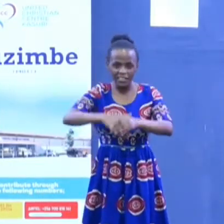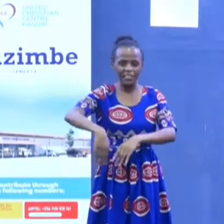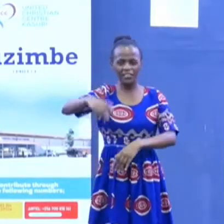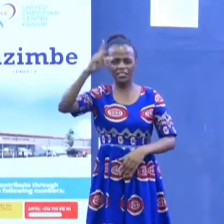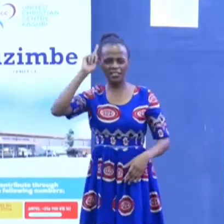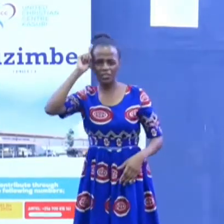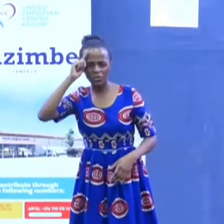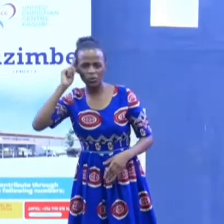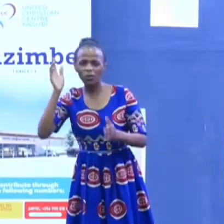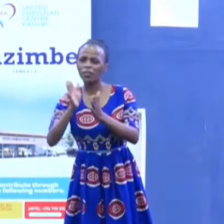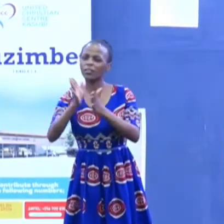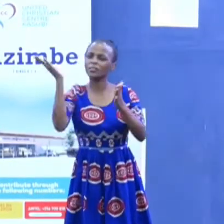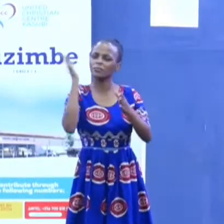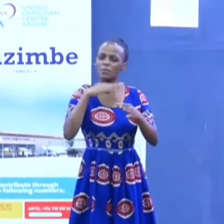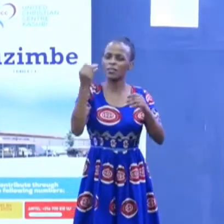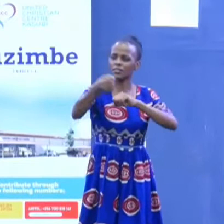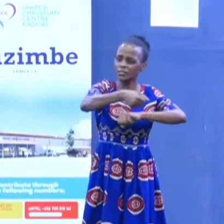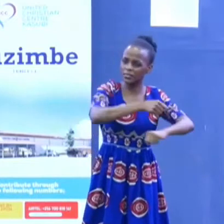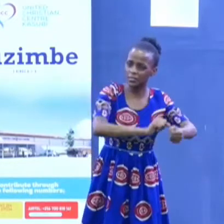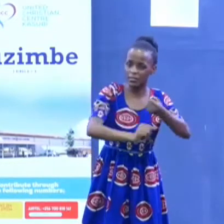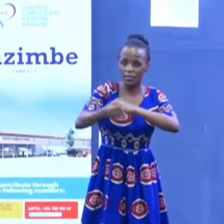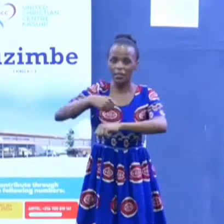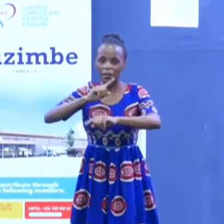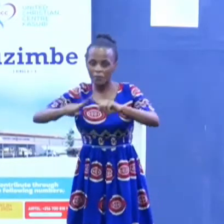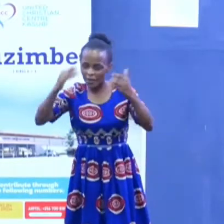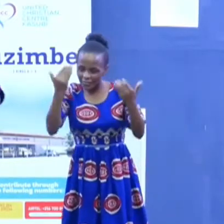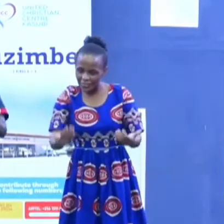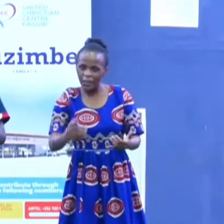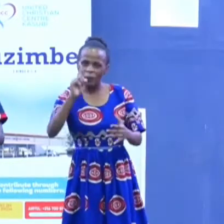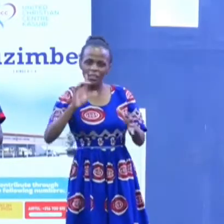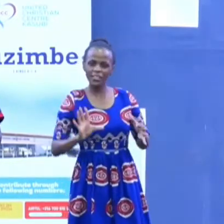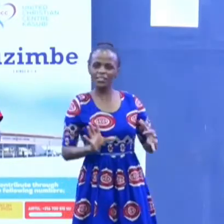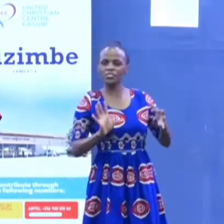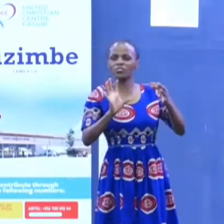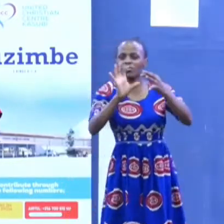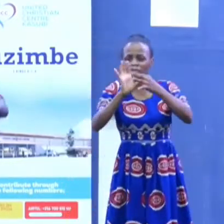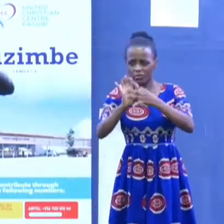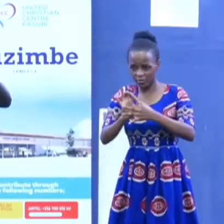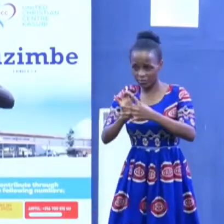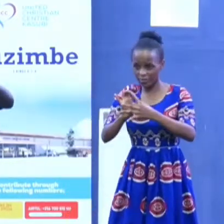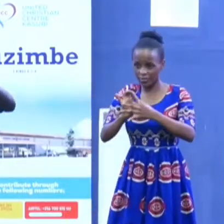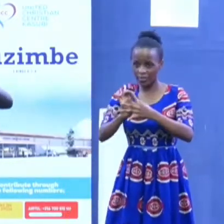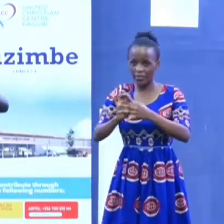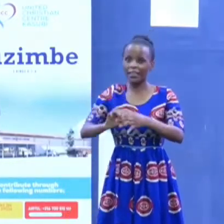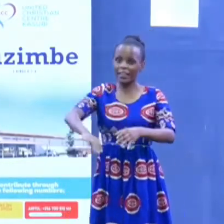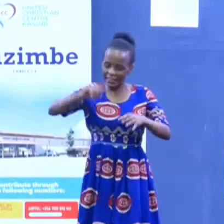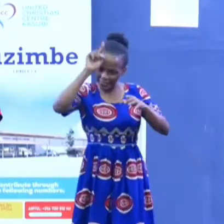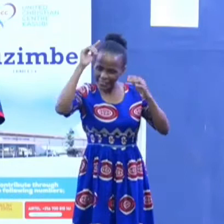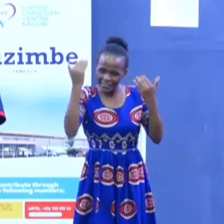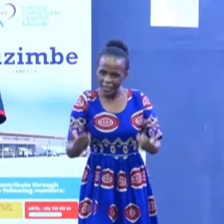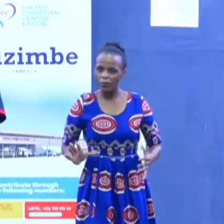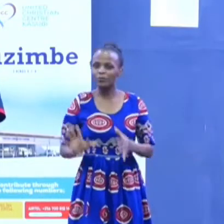and enemies in your mind by your wicked works, yet now he has reconciled you.